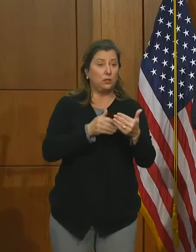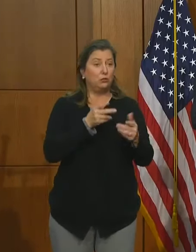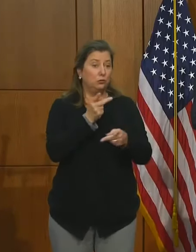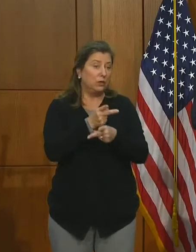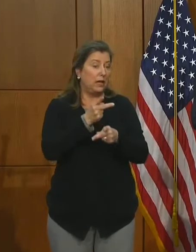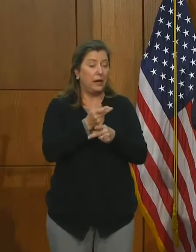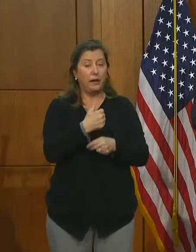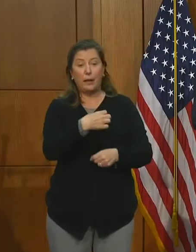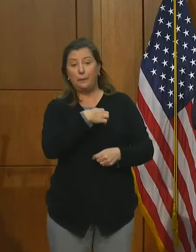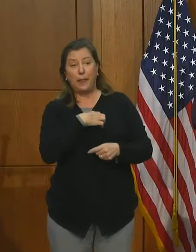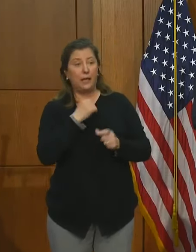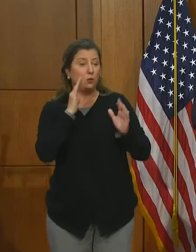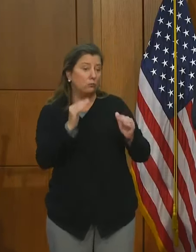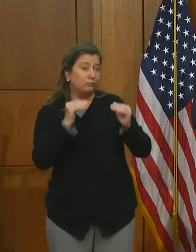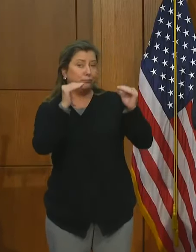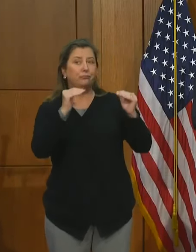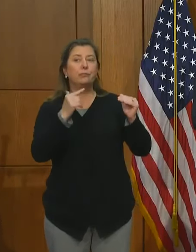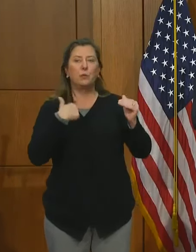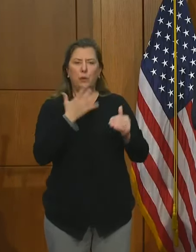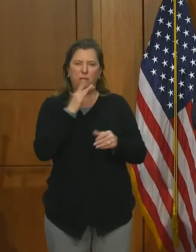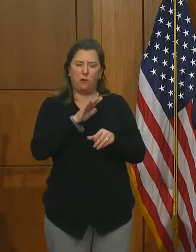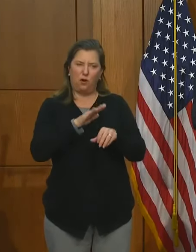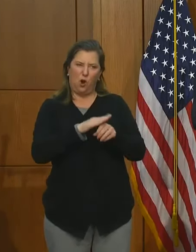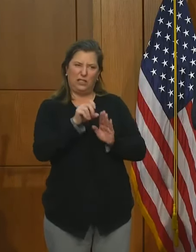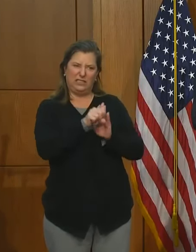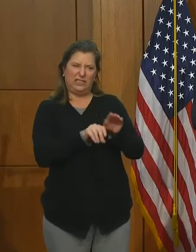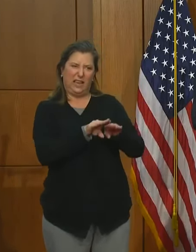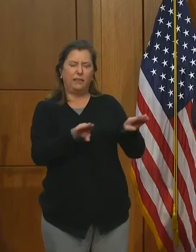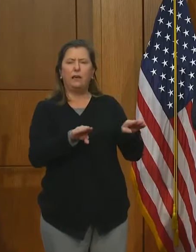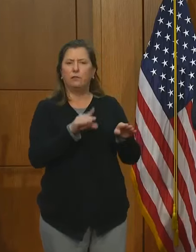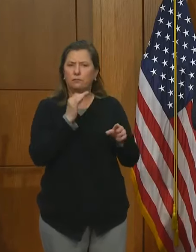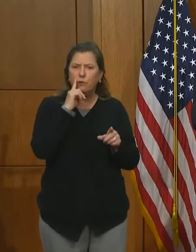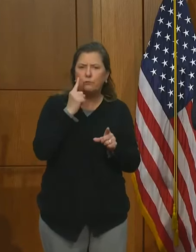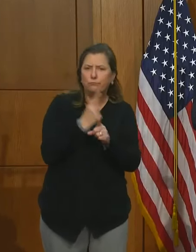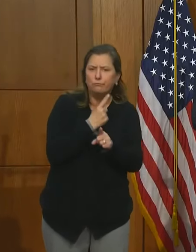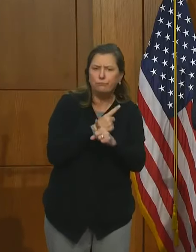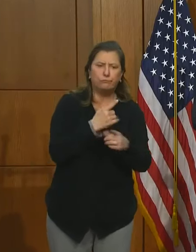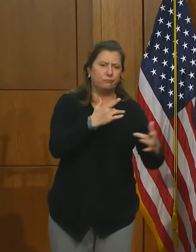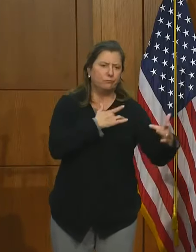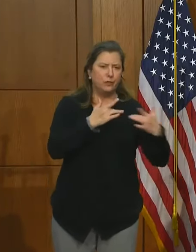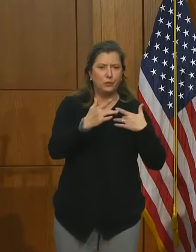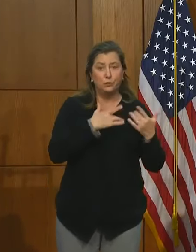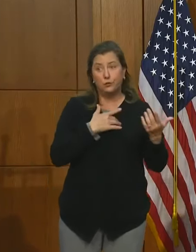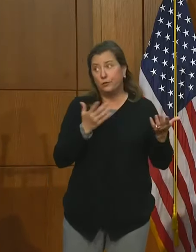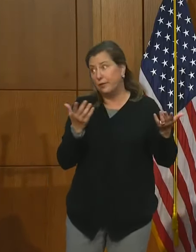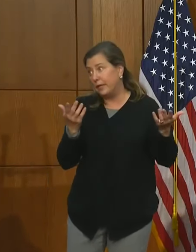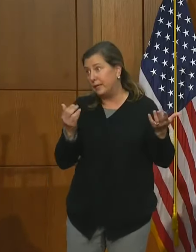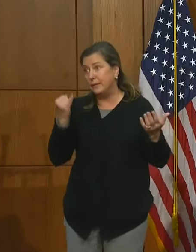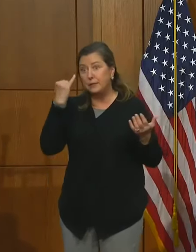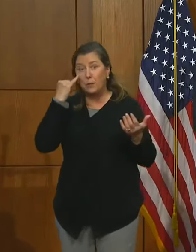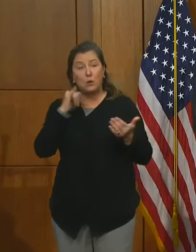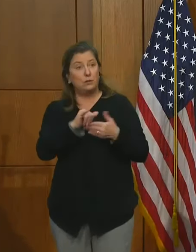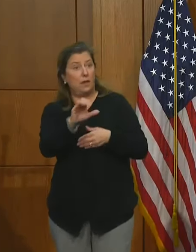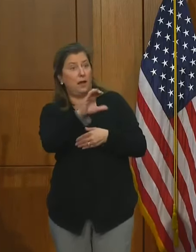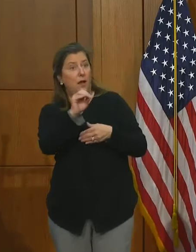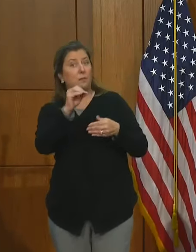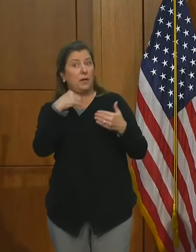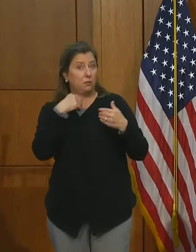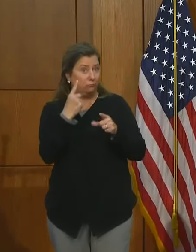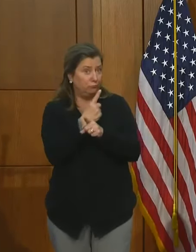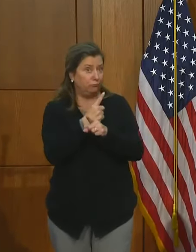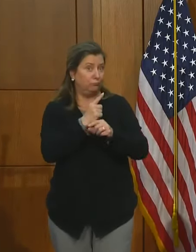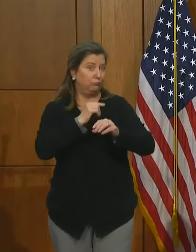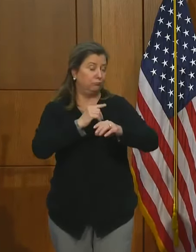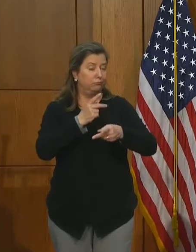and I think it would be our preference to handle that at the state level. There are many valid concerns, ranging from whether an employer has taken the right precautions